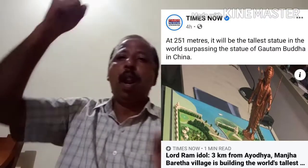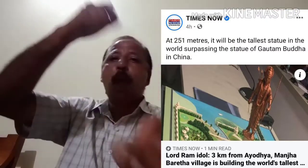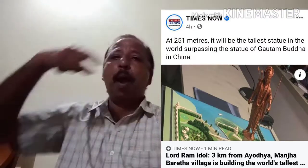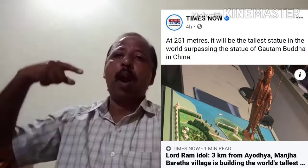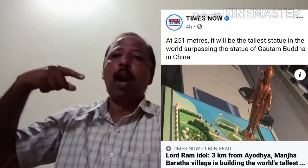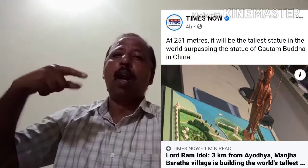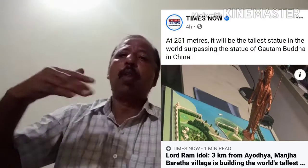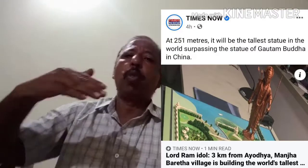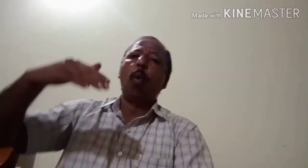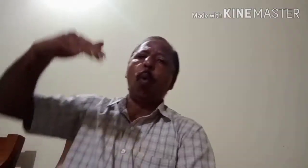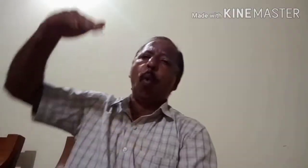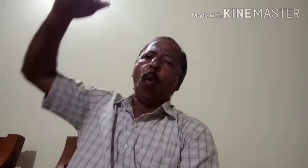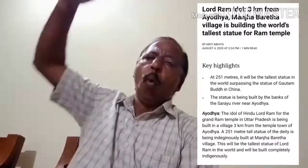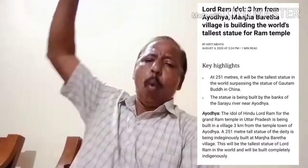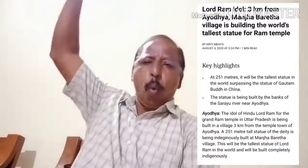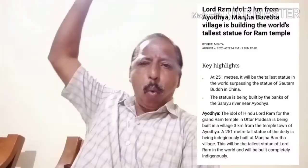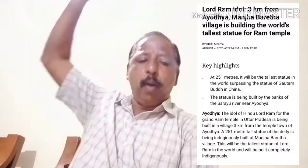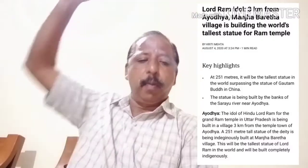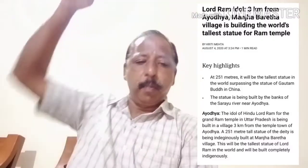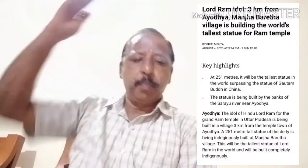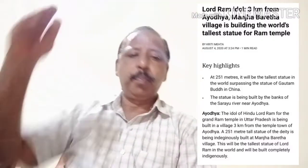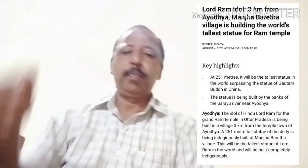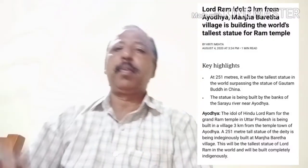have to our